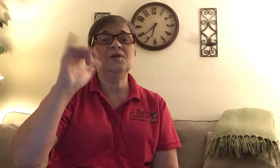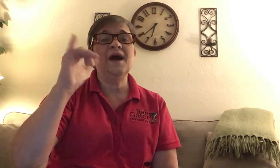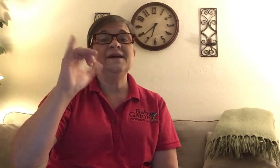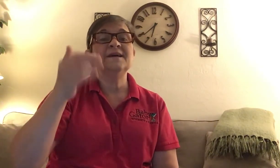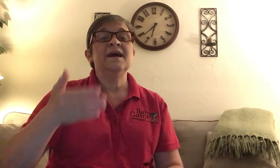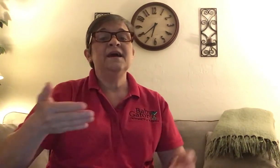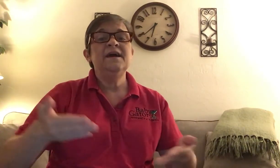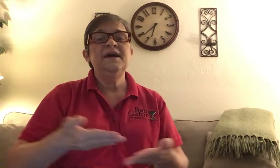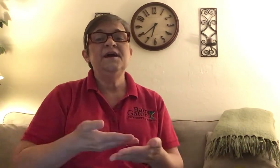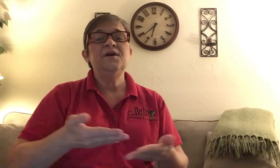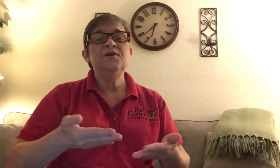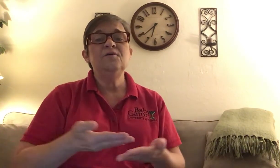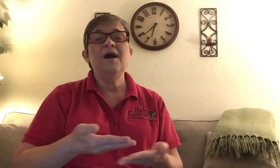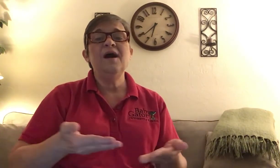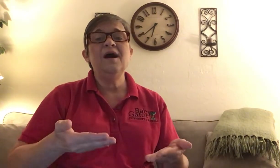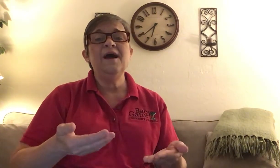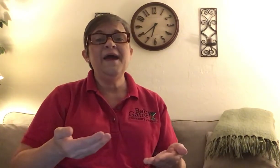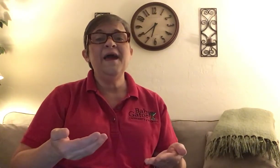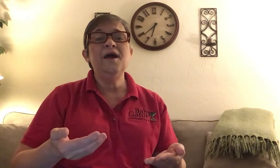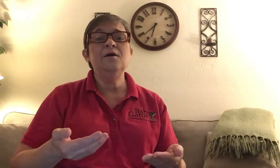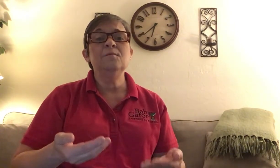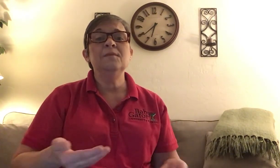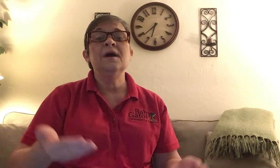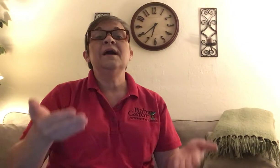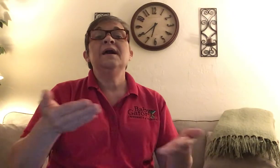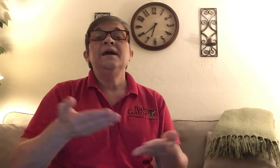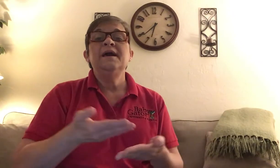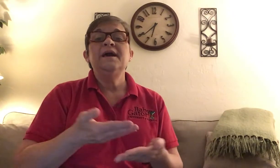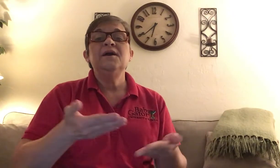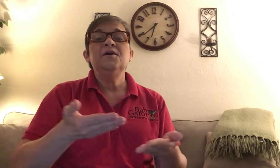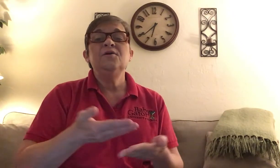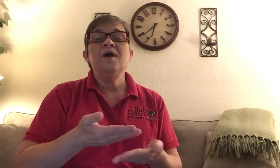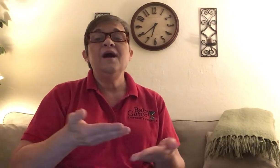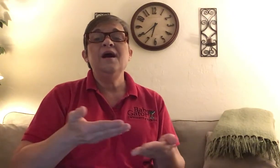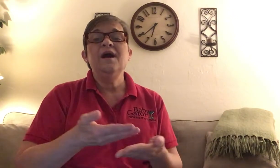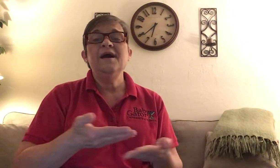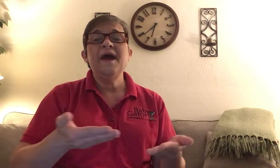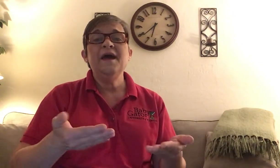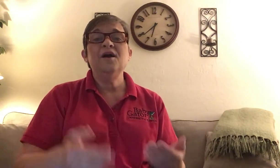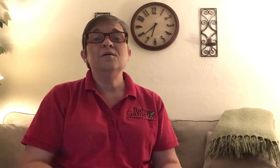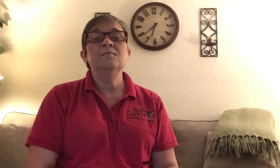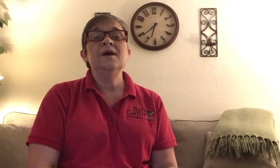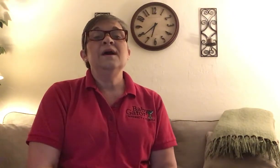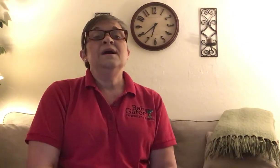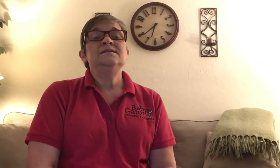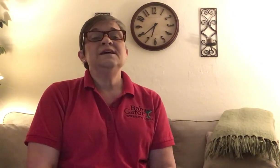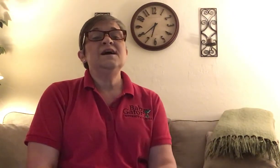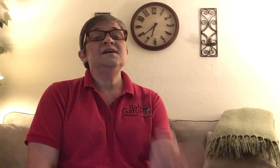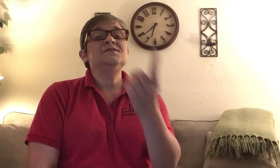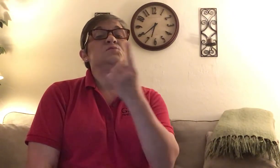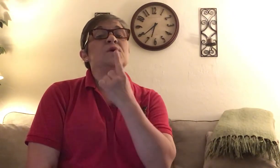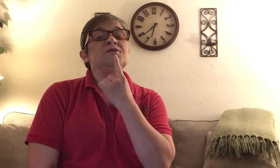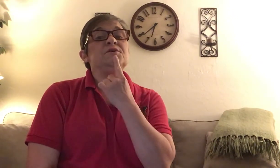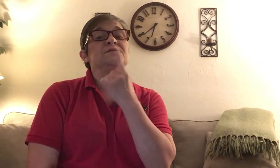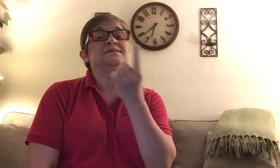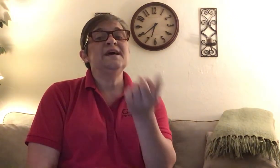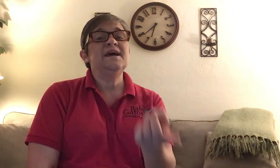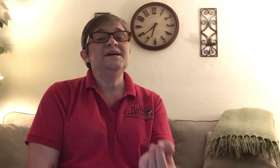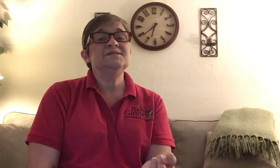light? Here I am. Here I am. Tell us what you say,